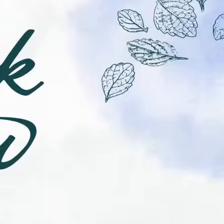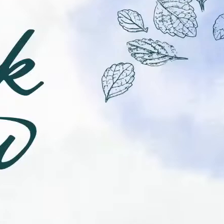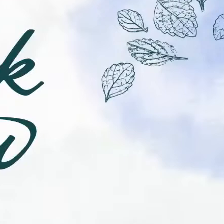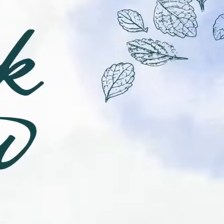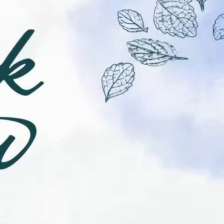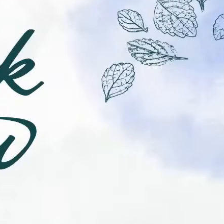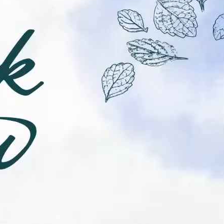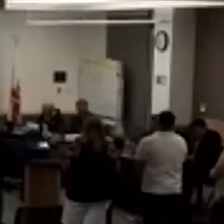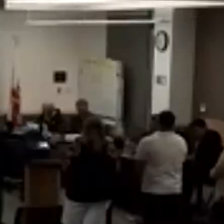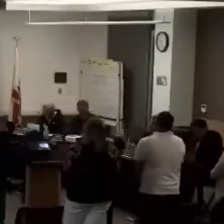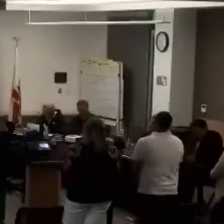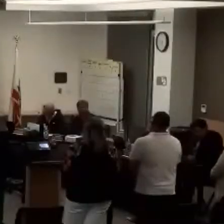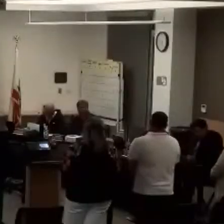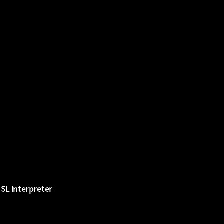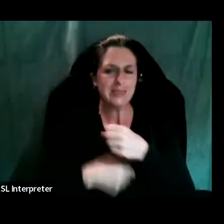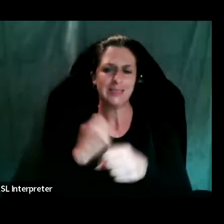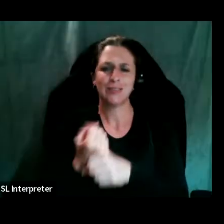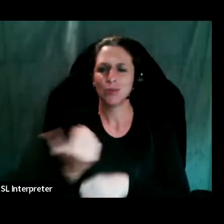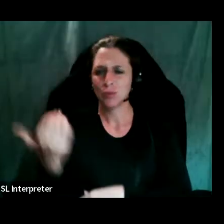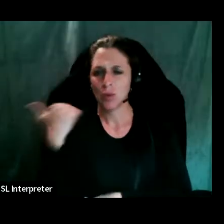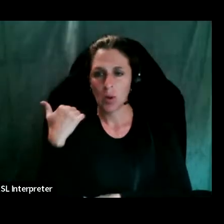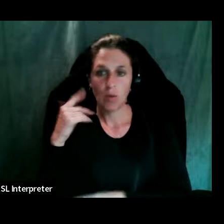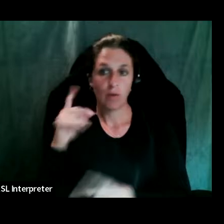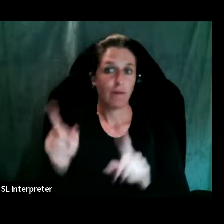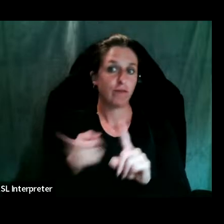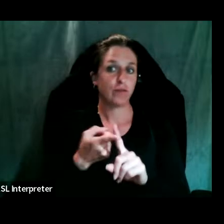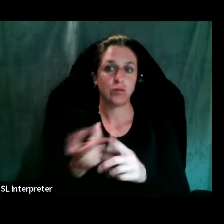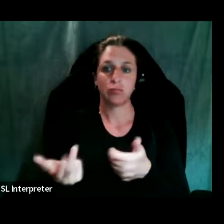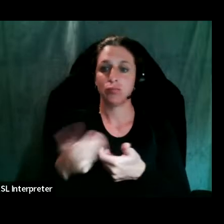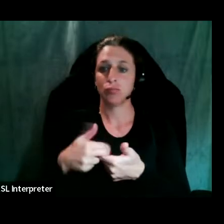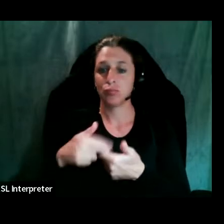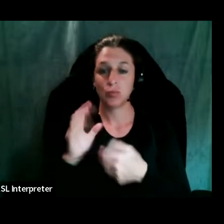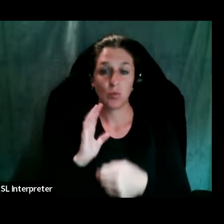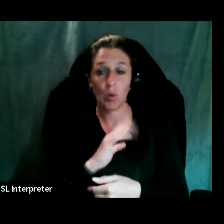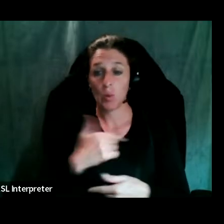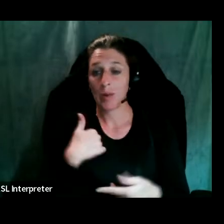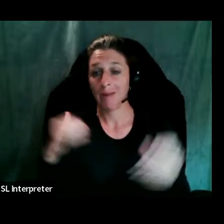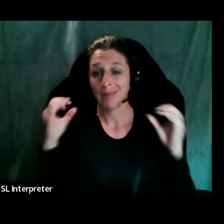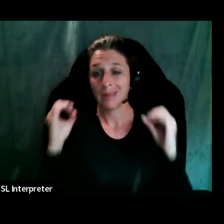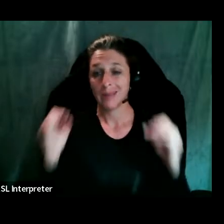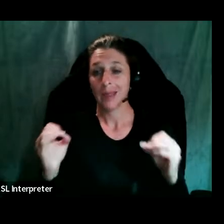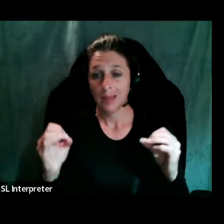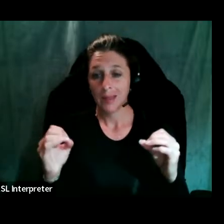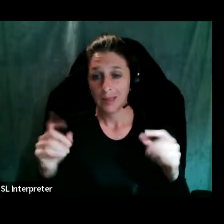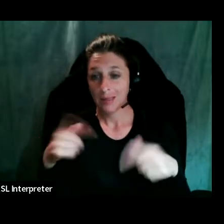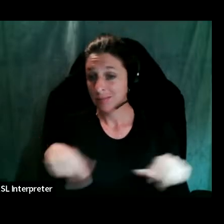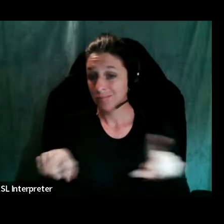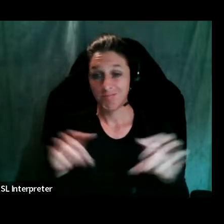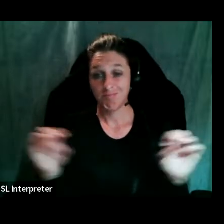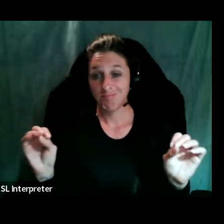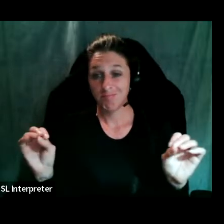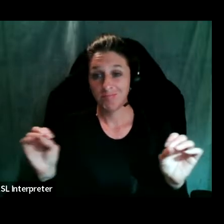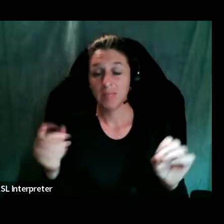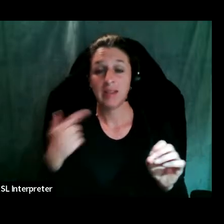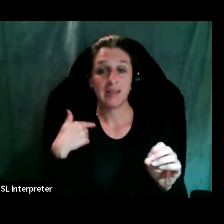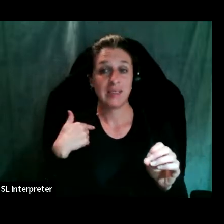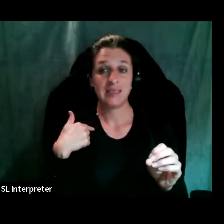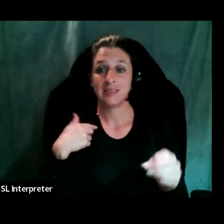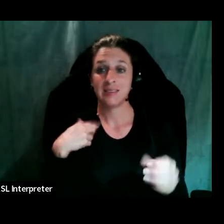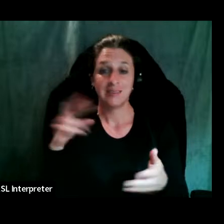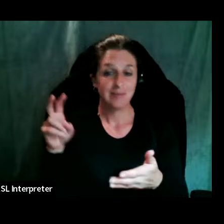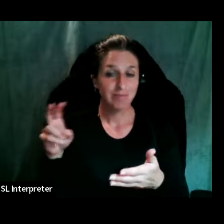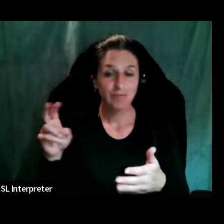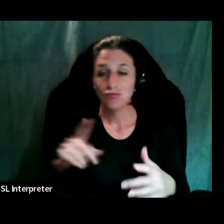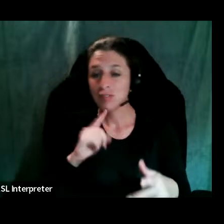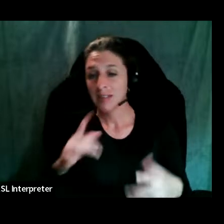just remember years ago when I first got on the board, we had none of this. And this was just an adventure and a journey. And